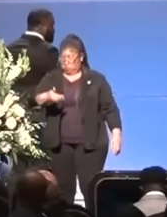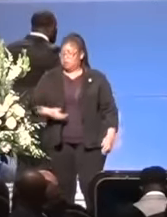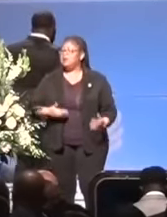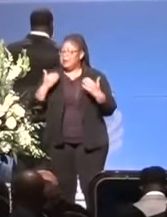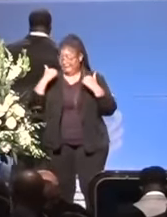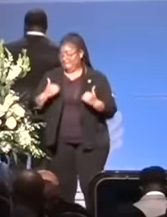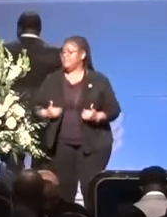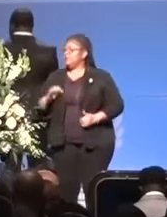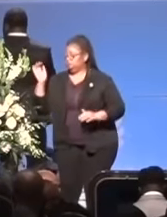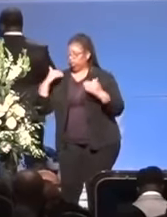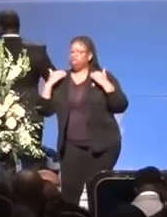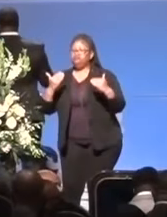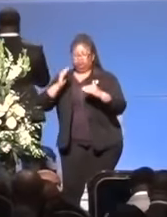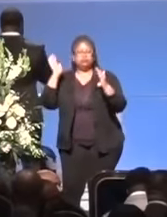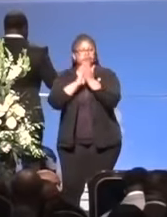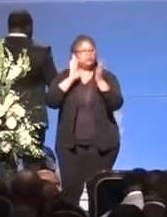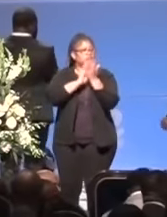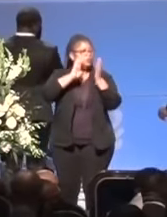hands up.